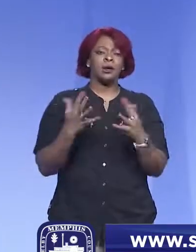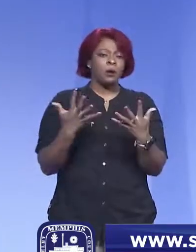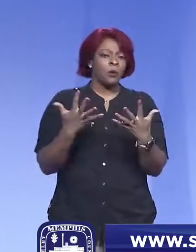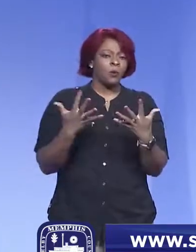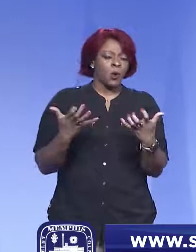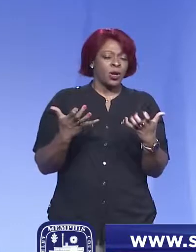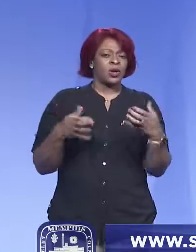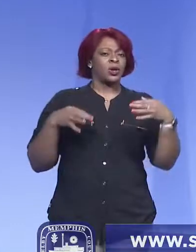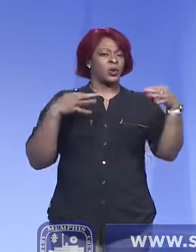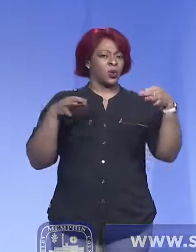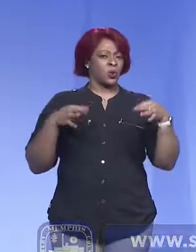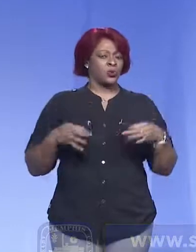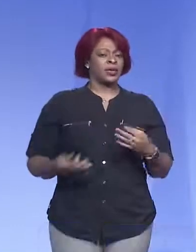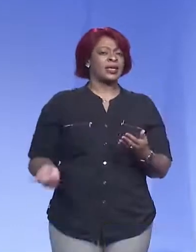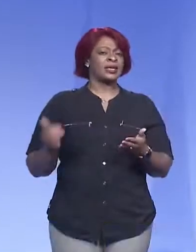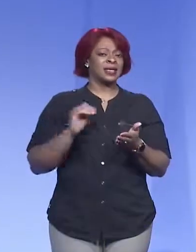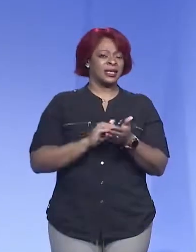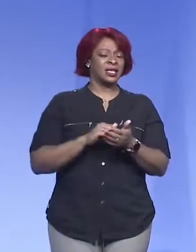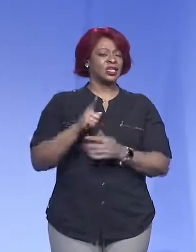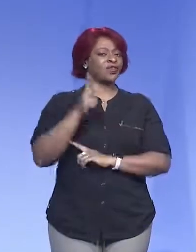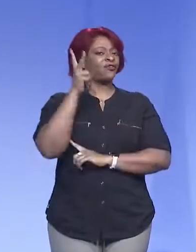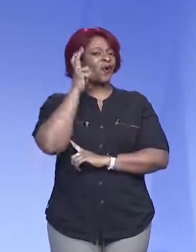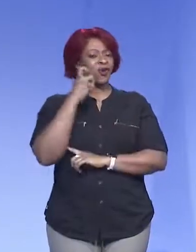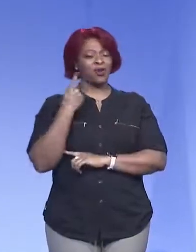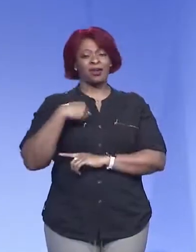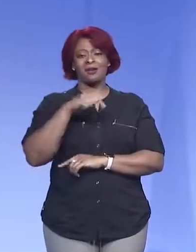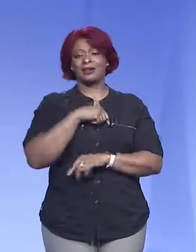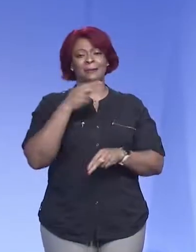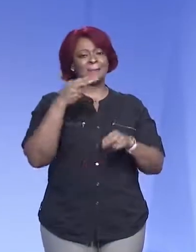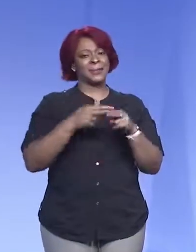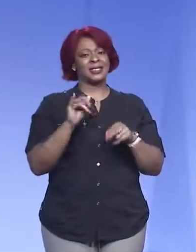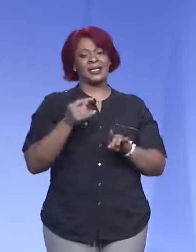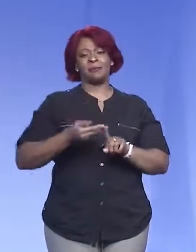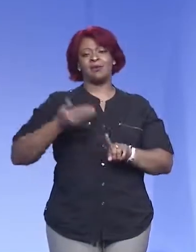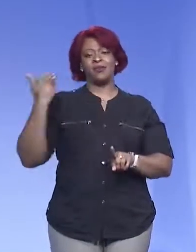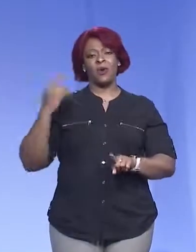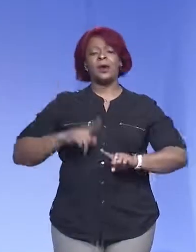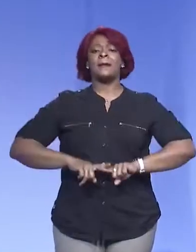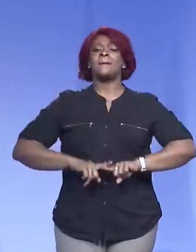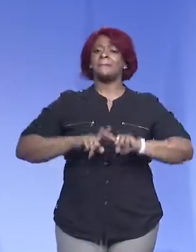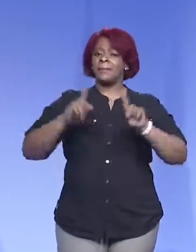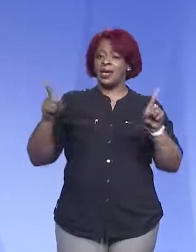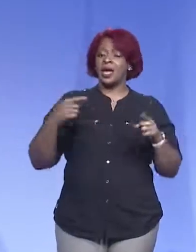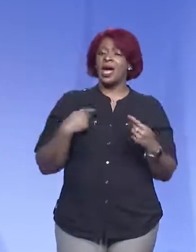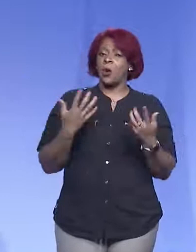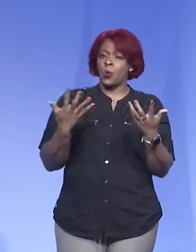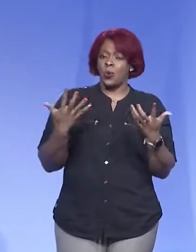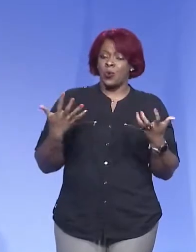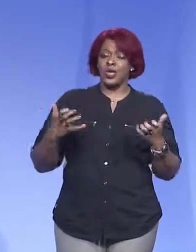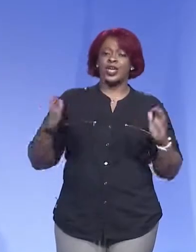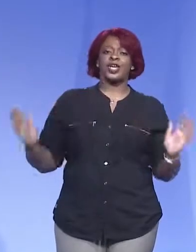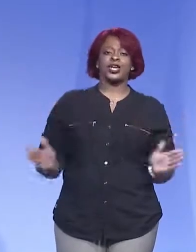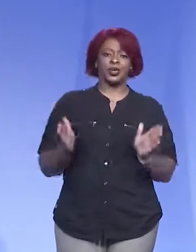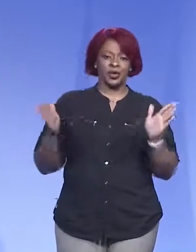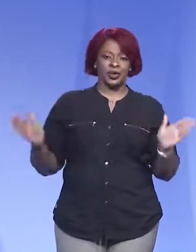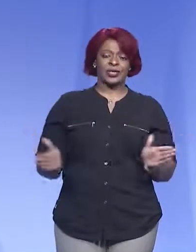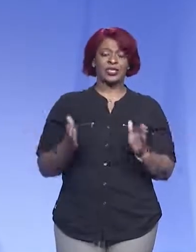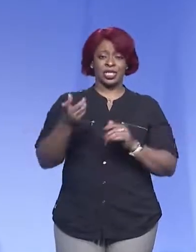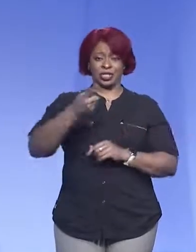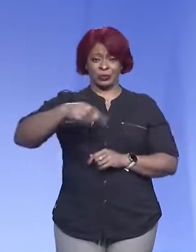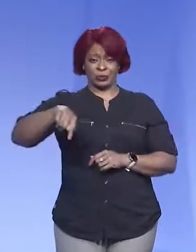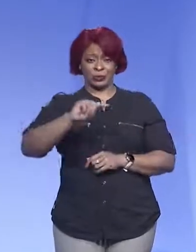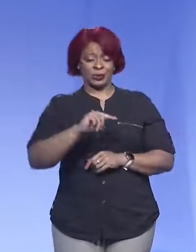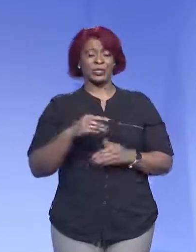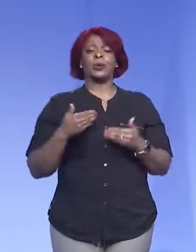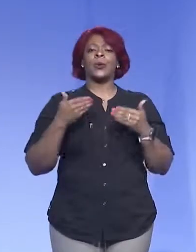go through those again. You've heard us mention them. However, I do want to encourage you to